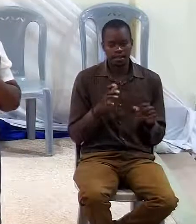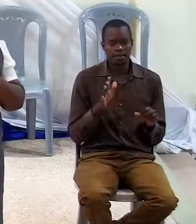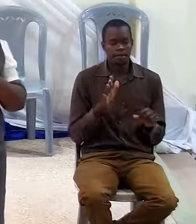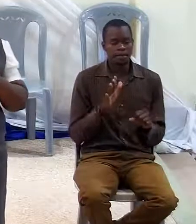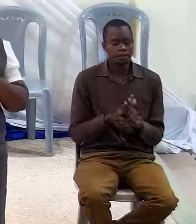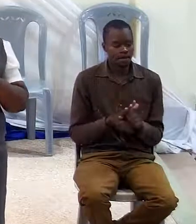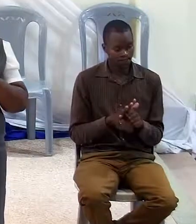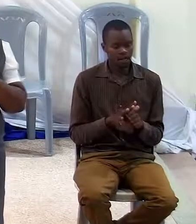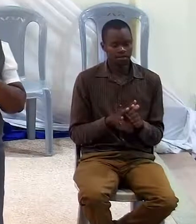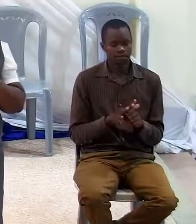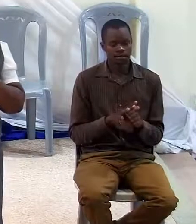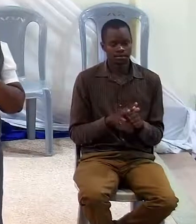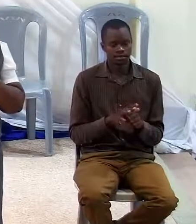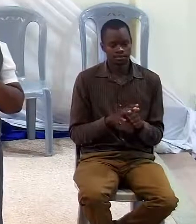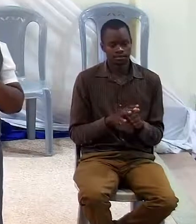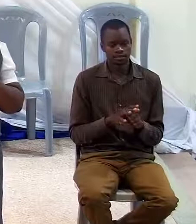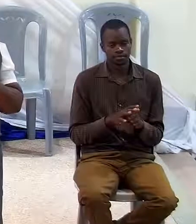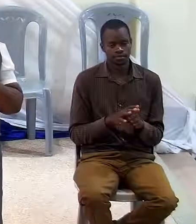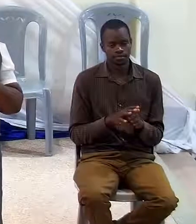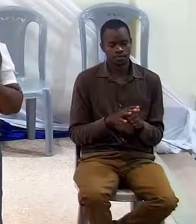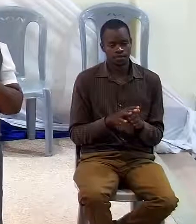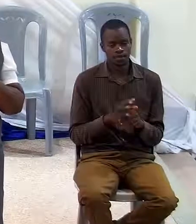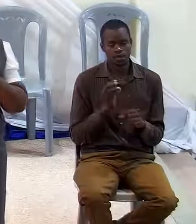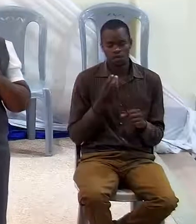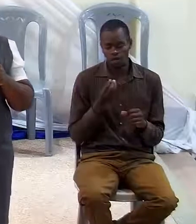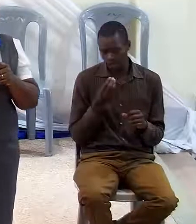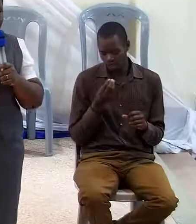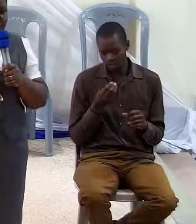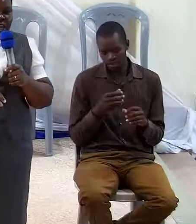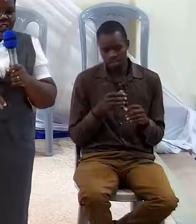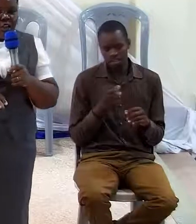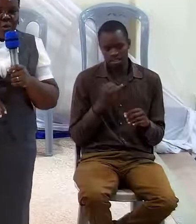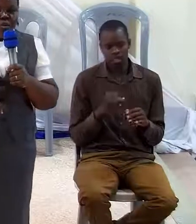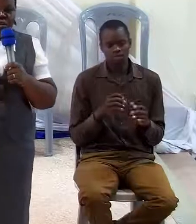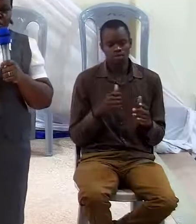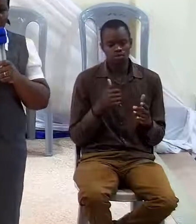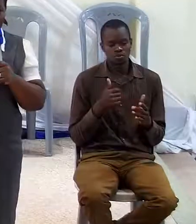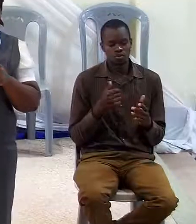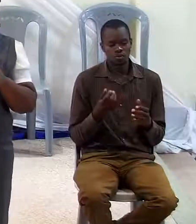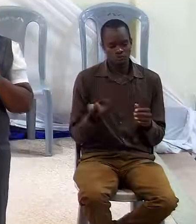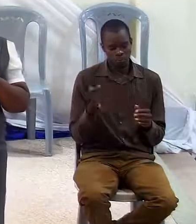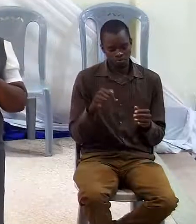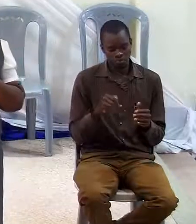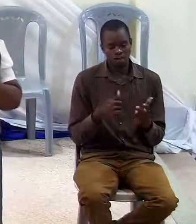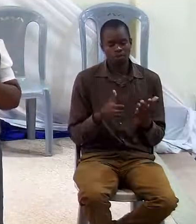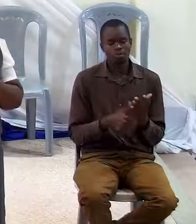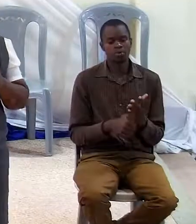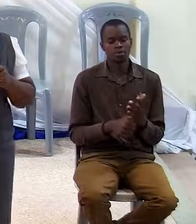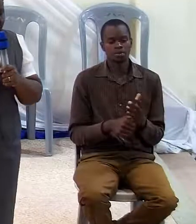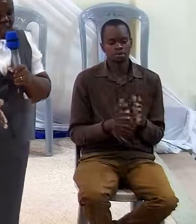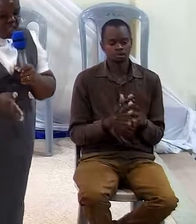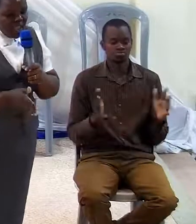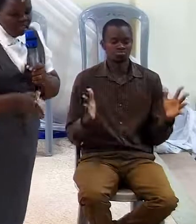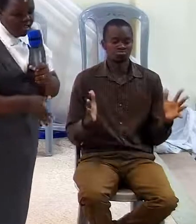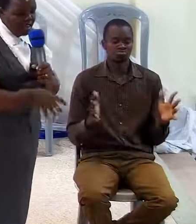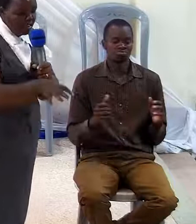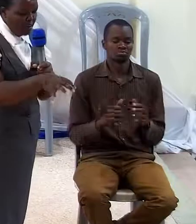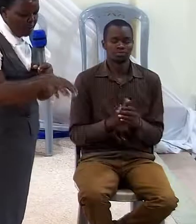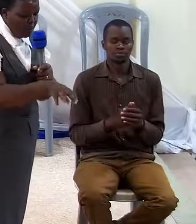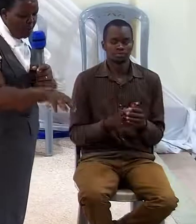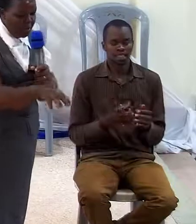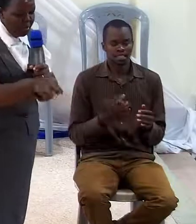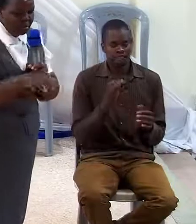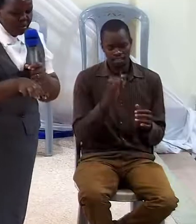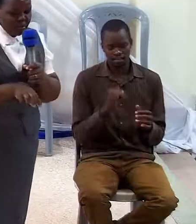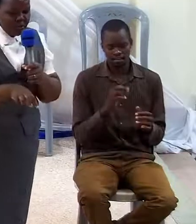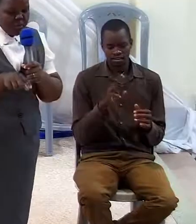much that we eat is what predisposes us now to overweight and obesity. Just eat small bits. Small